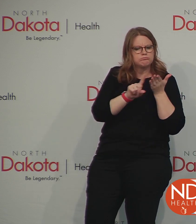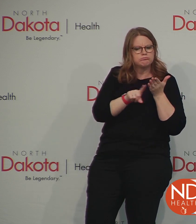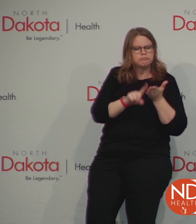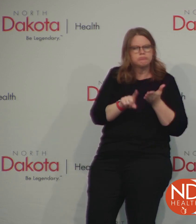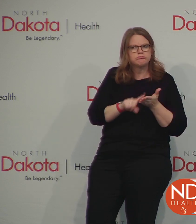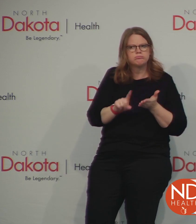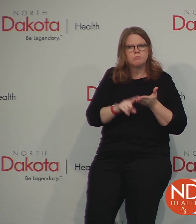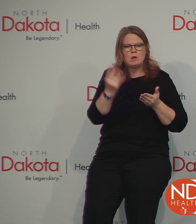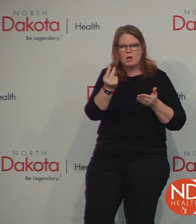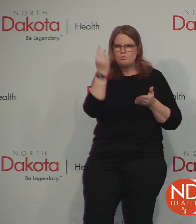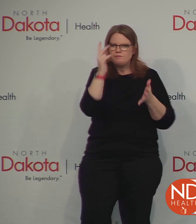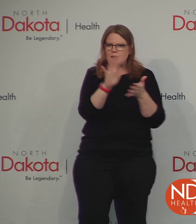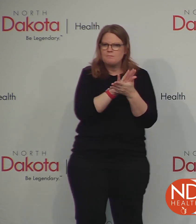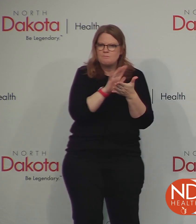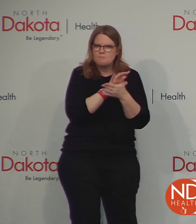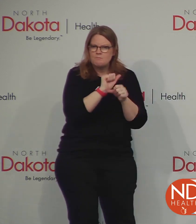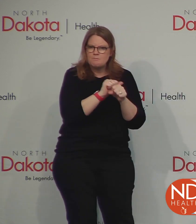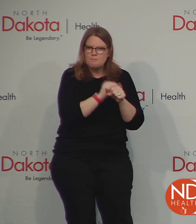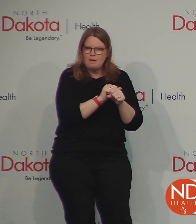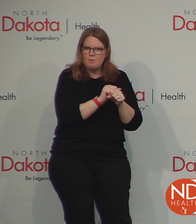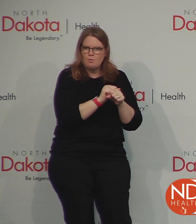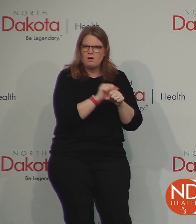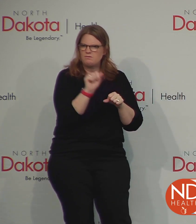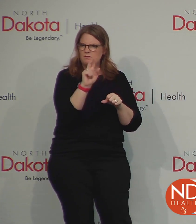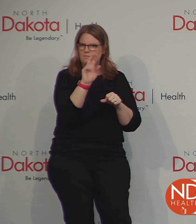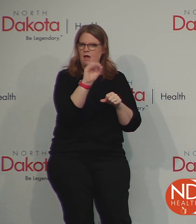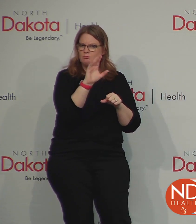surge of cases in October and November.